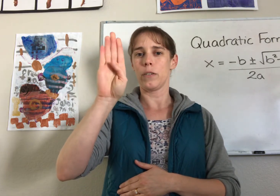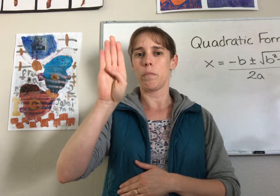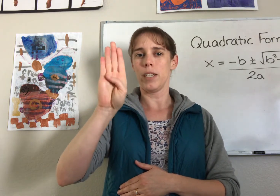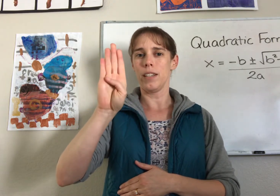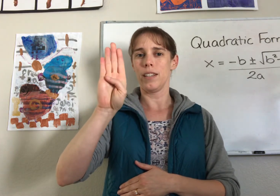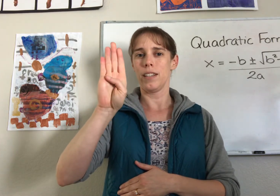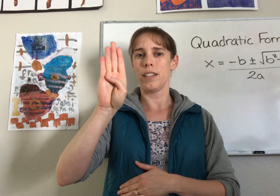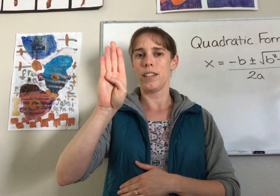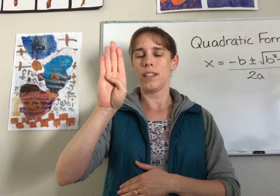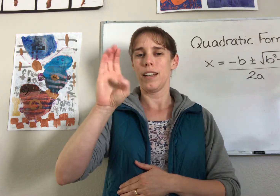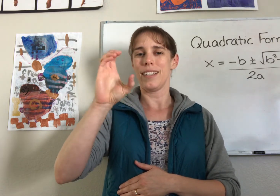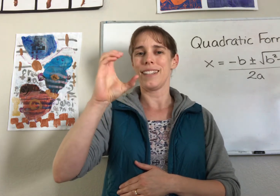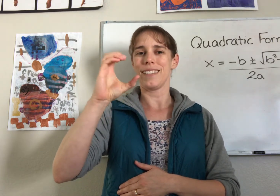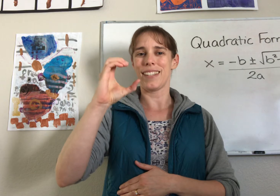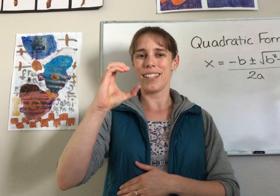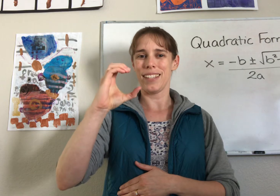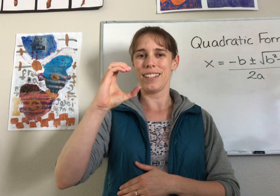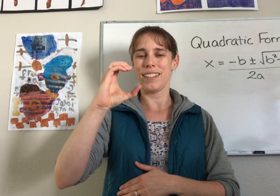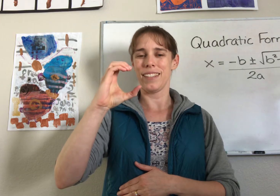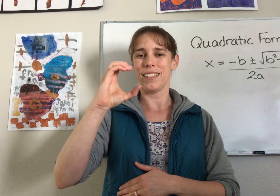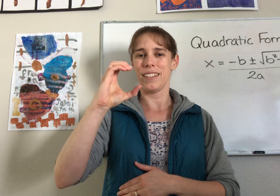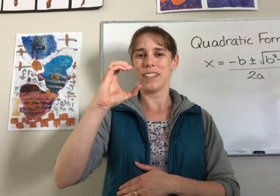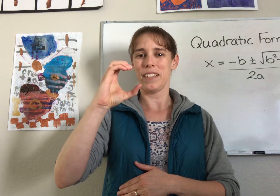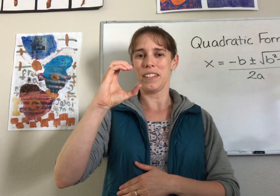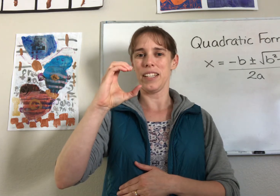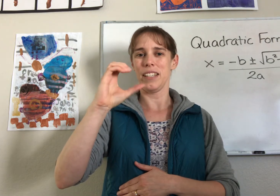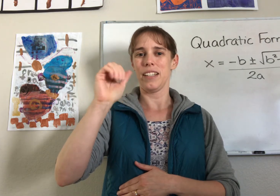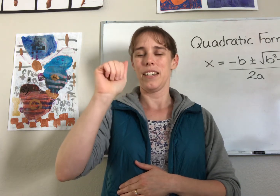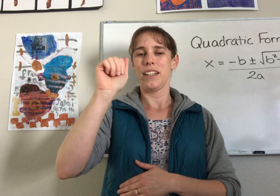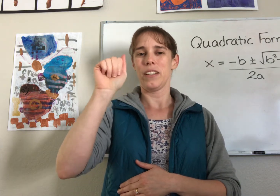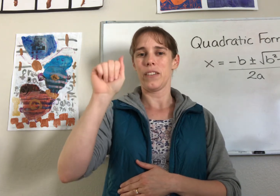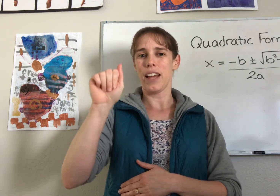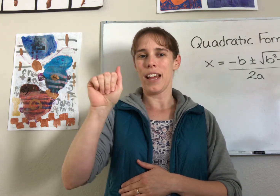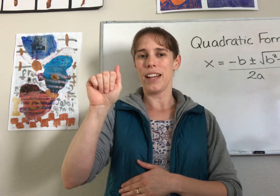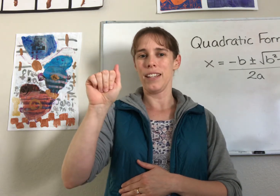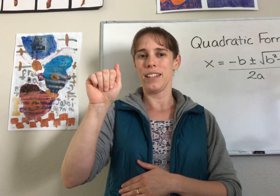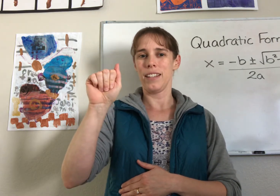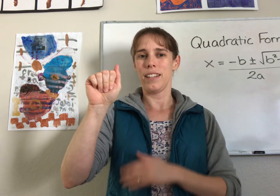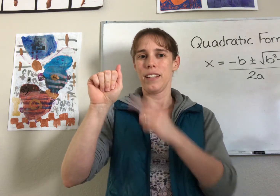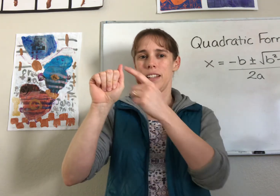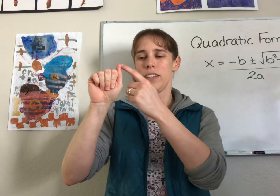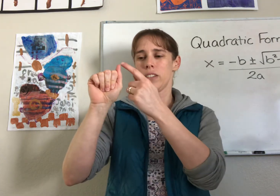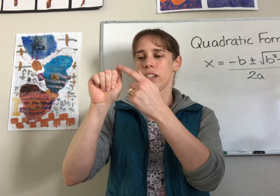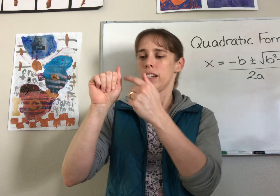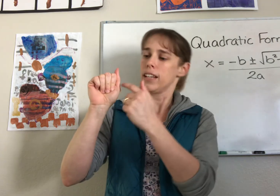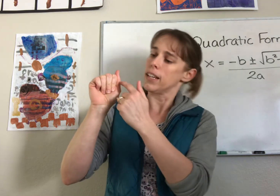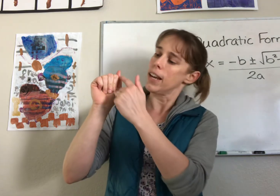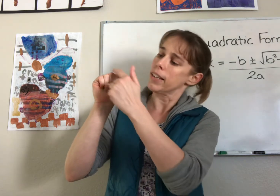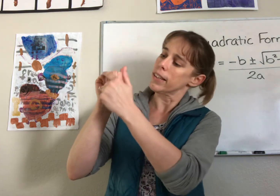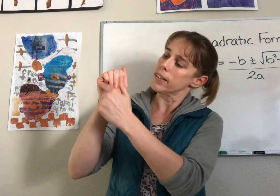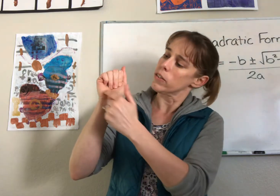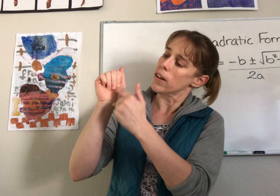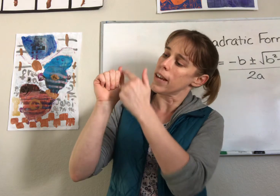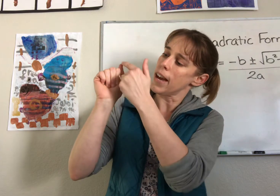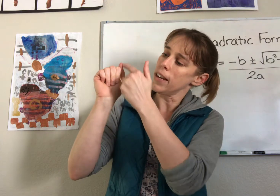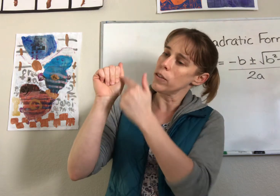B, and here's C. All right? So A looks kind of like an A. Like draw the A,